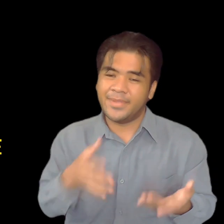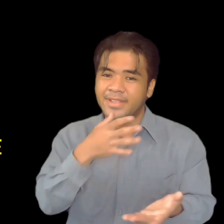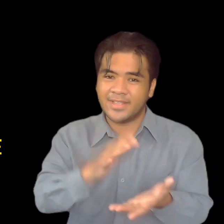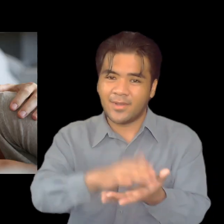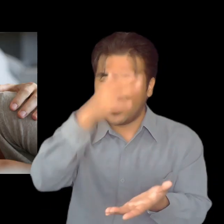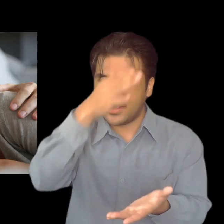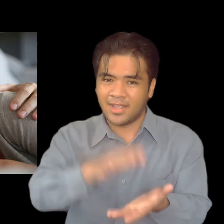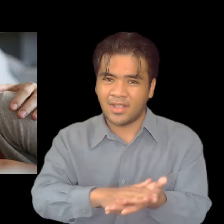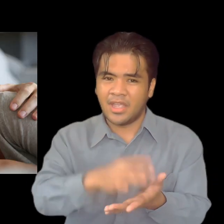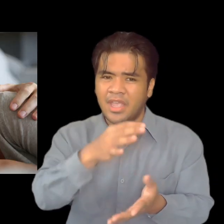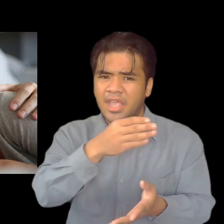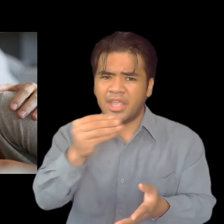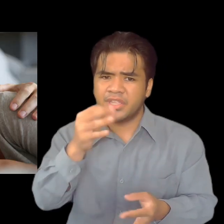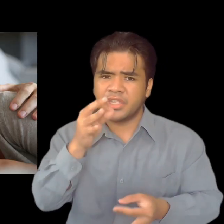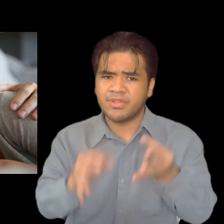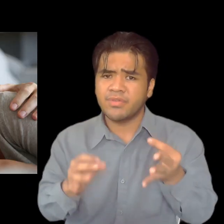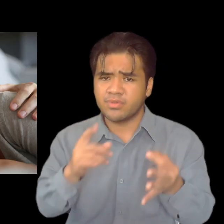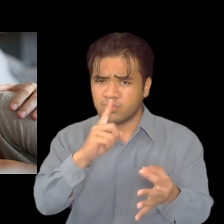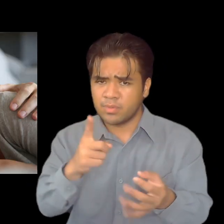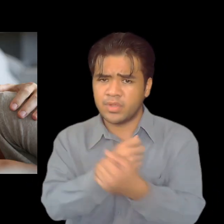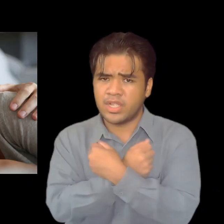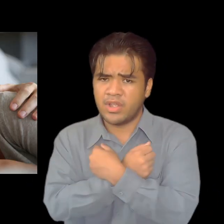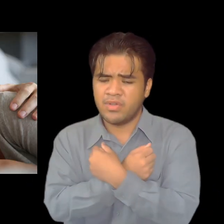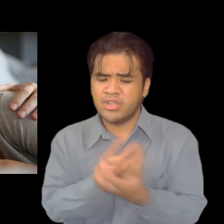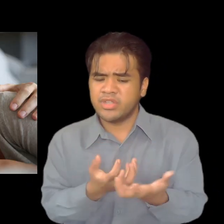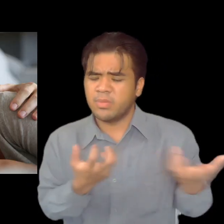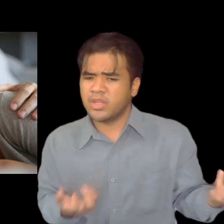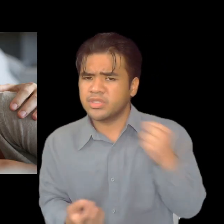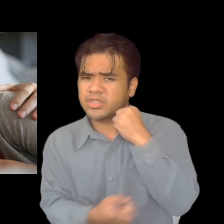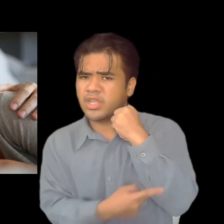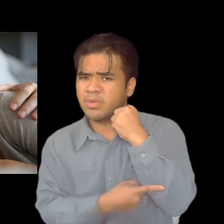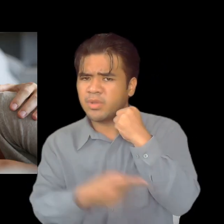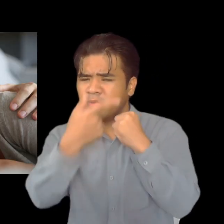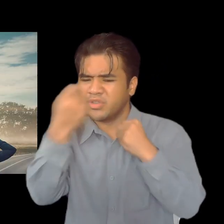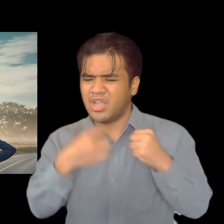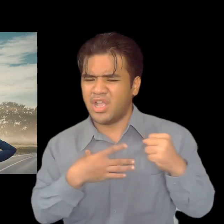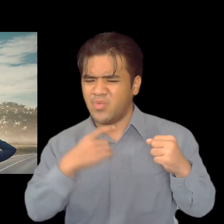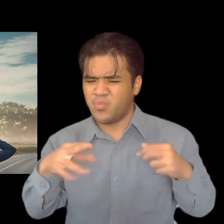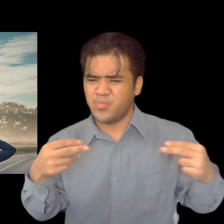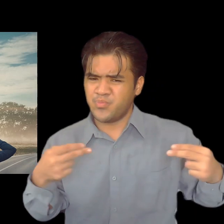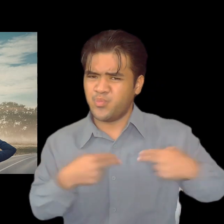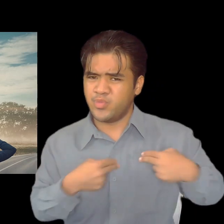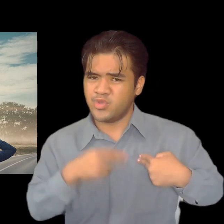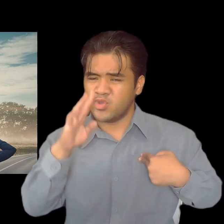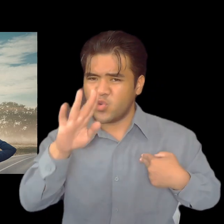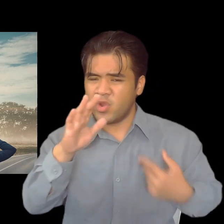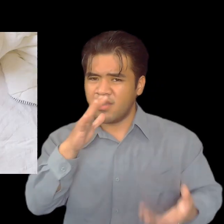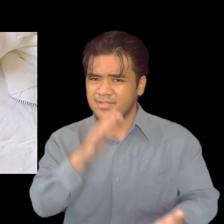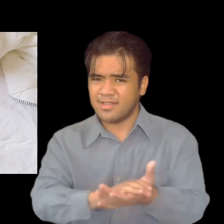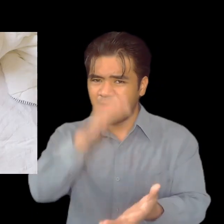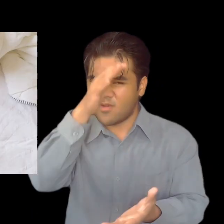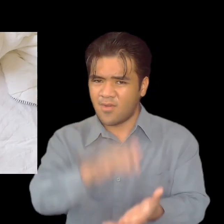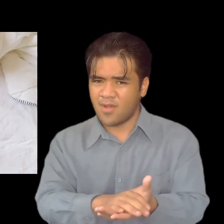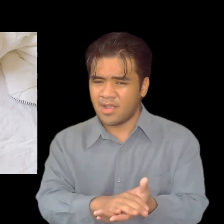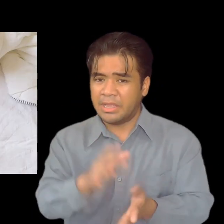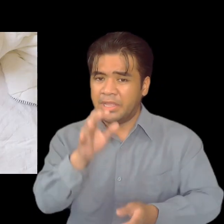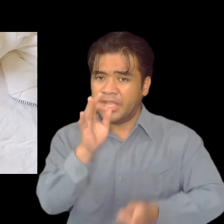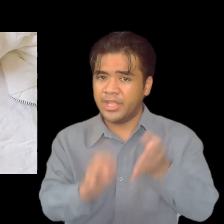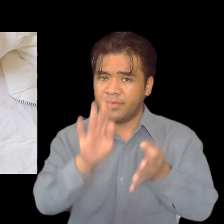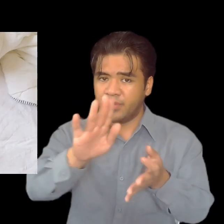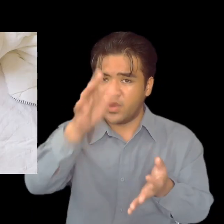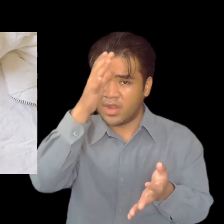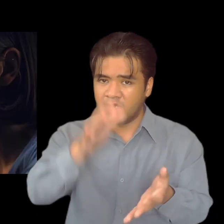another. And if you really love your spouse, you will be faithful to him or her and avoid the temptation to commit adultery at